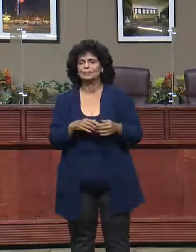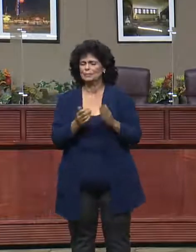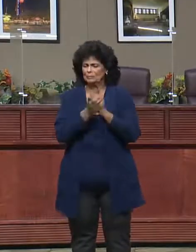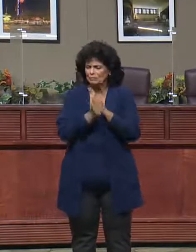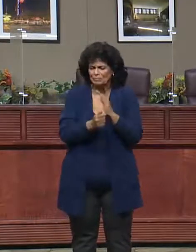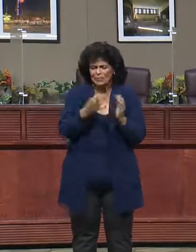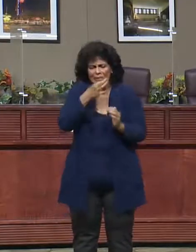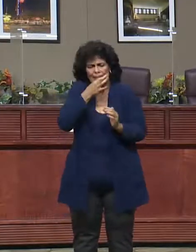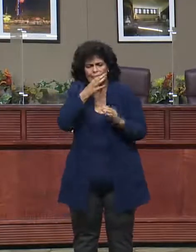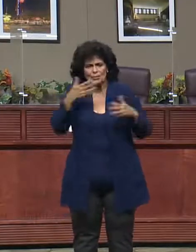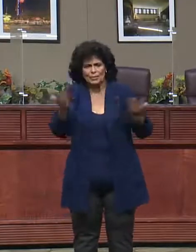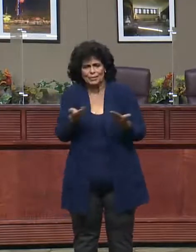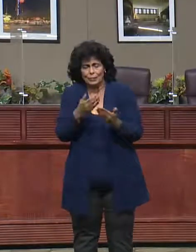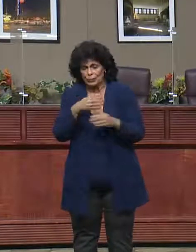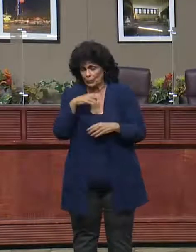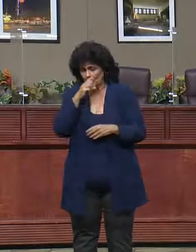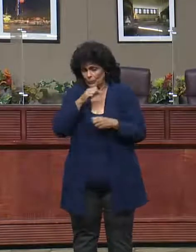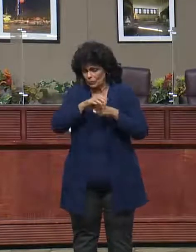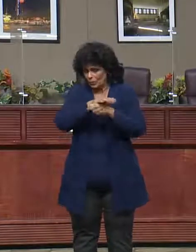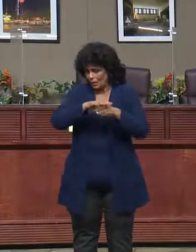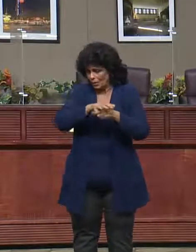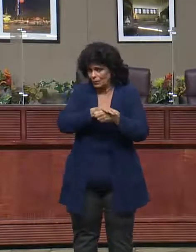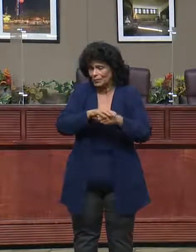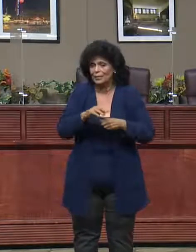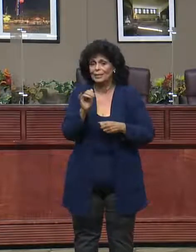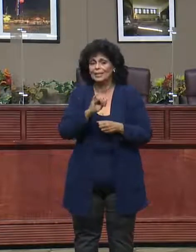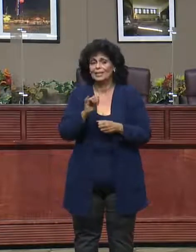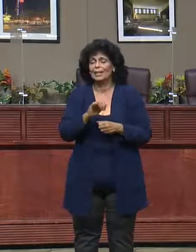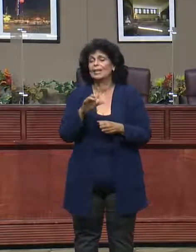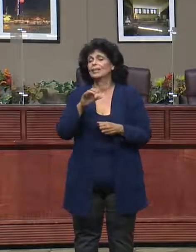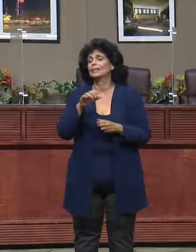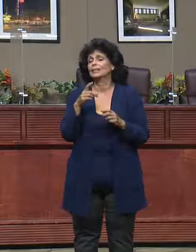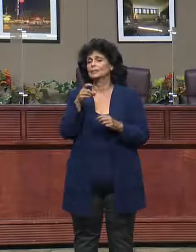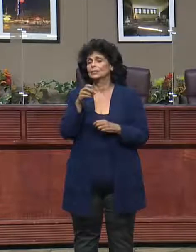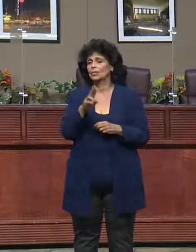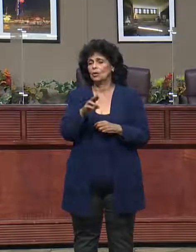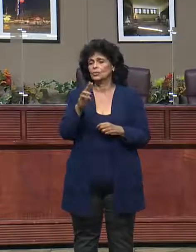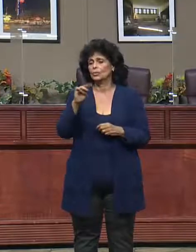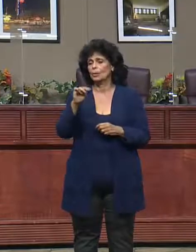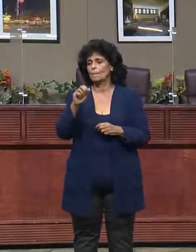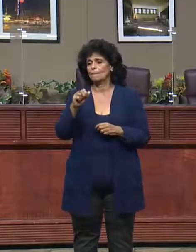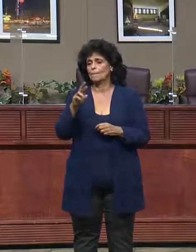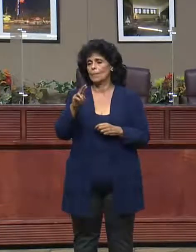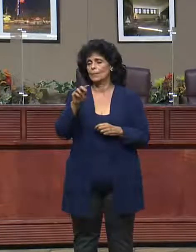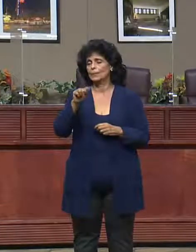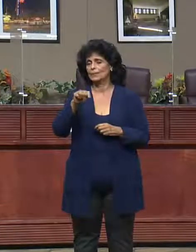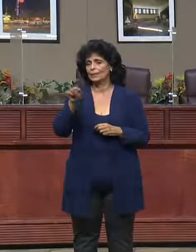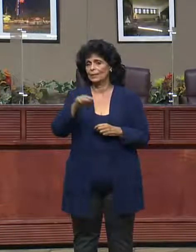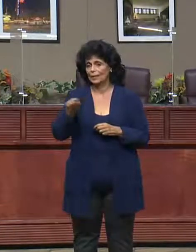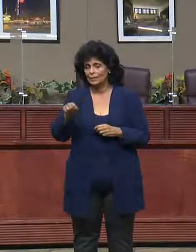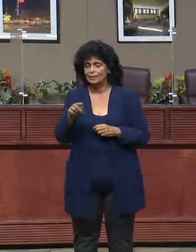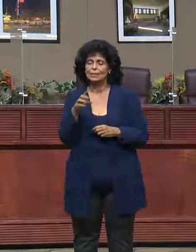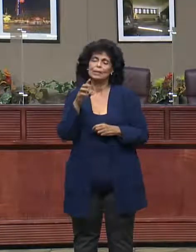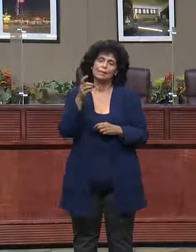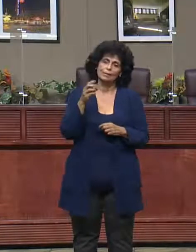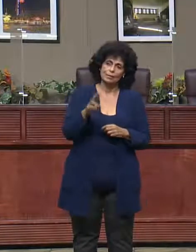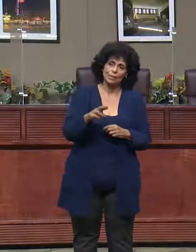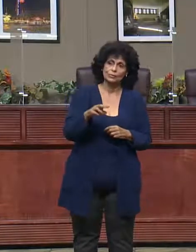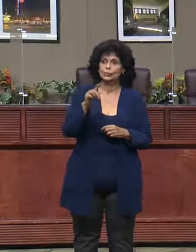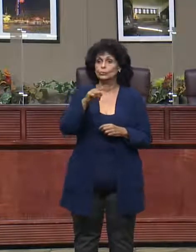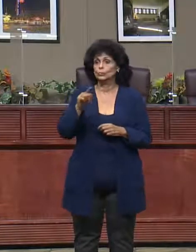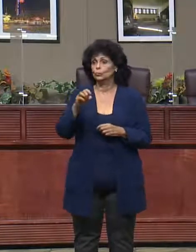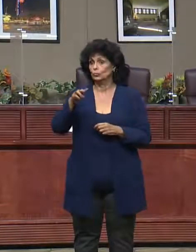here within Orange County, individuals like Dr. Yolanda Martinez, Dr. Zuver, and